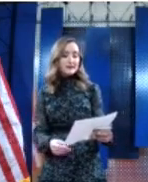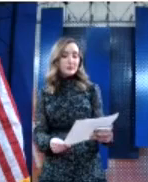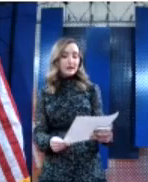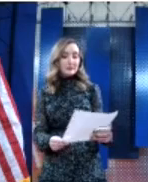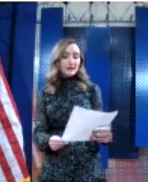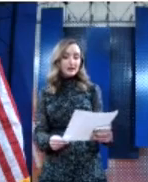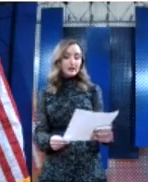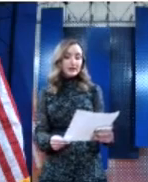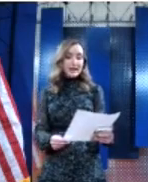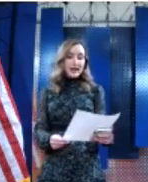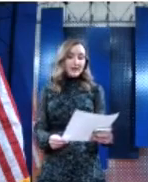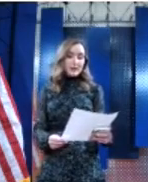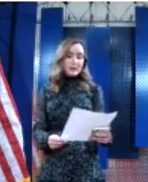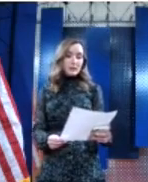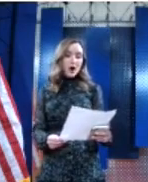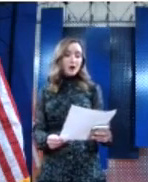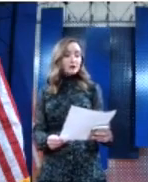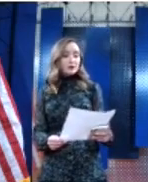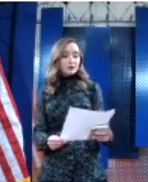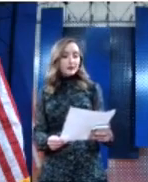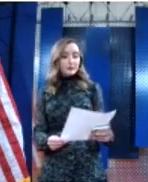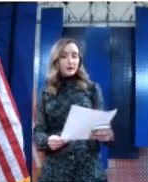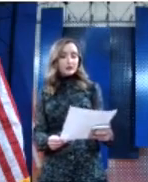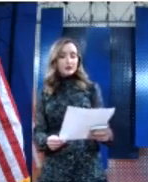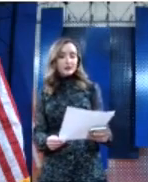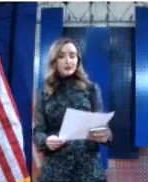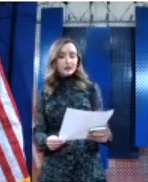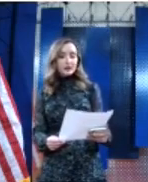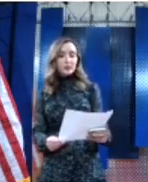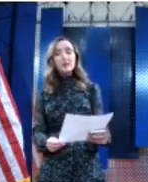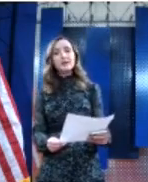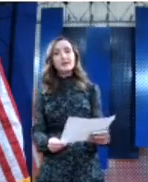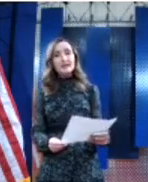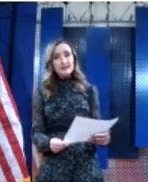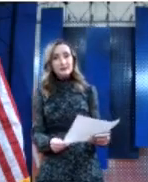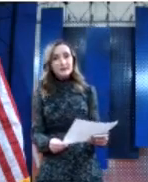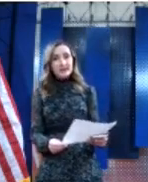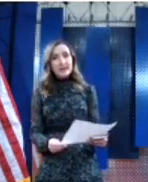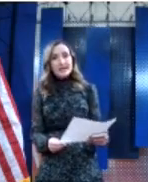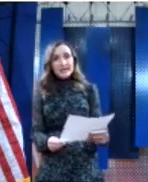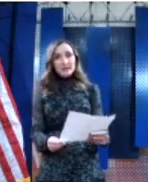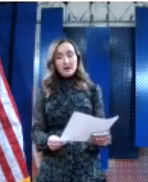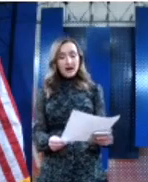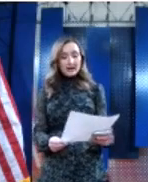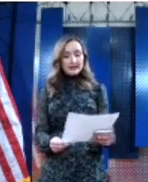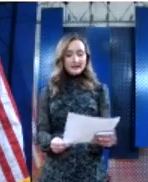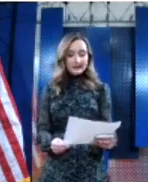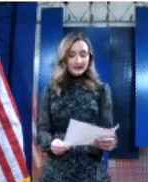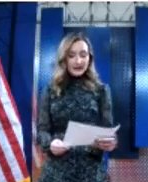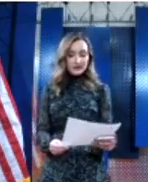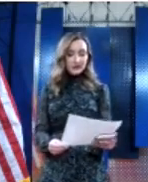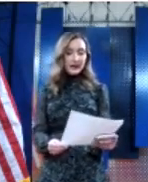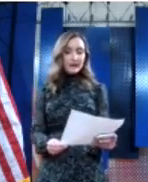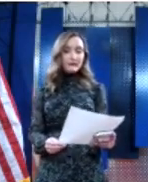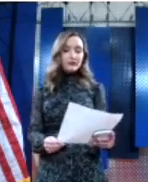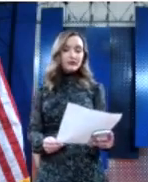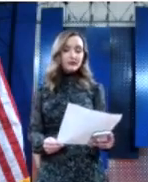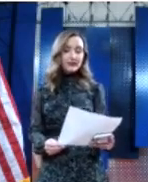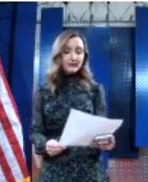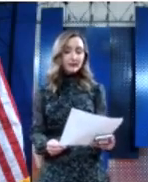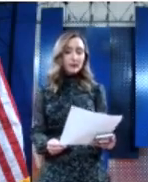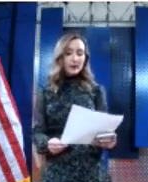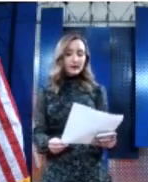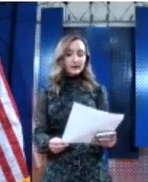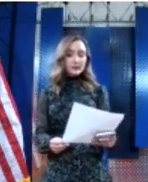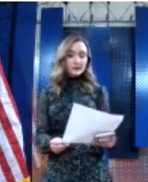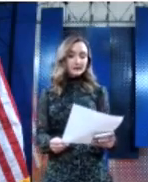the CDC recommendation that people alter their celebrations this year with safety in mind. And yesterday, officials